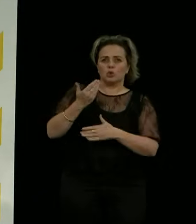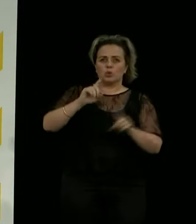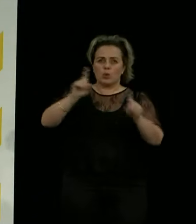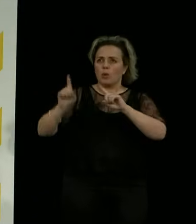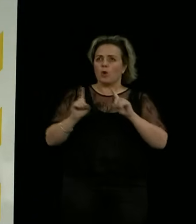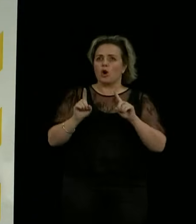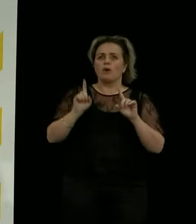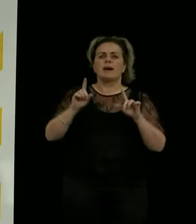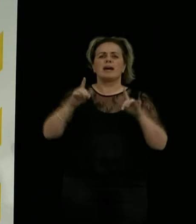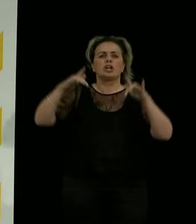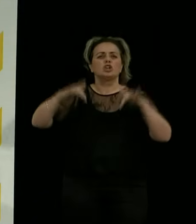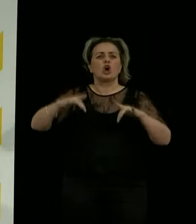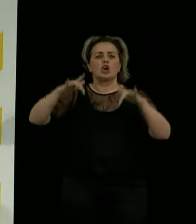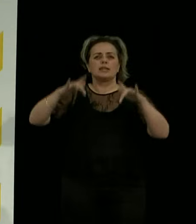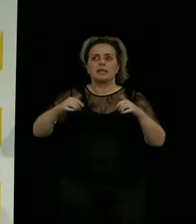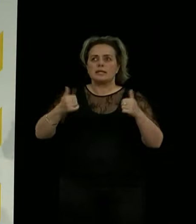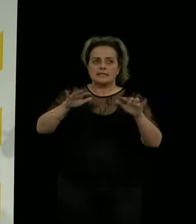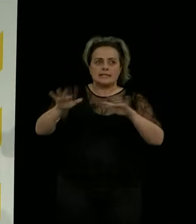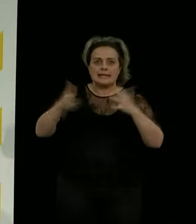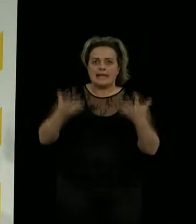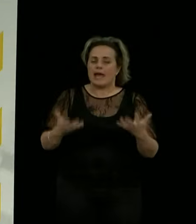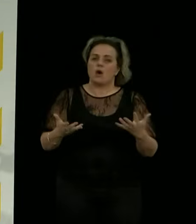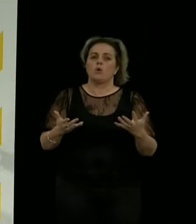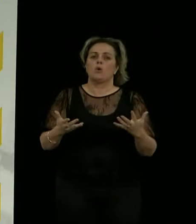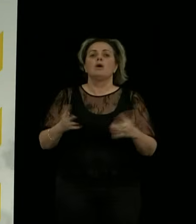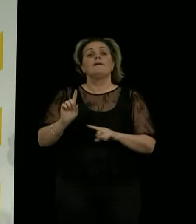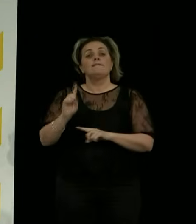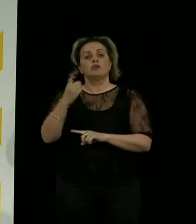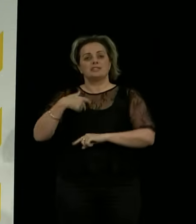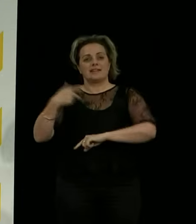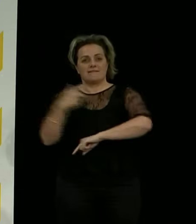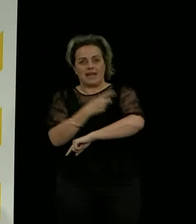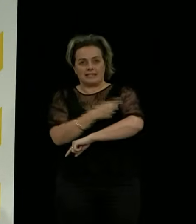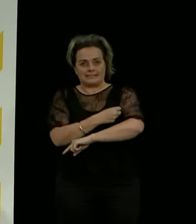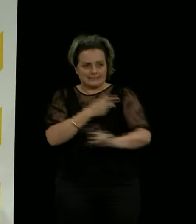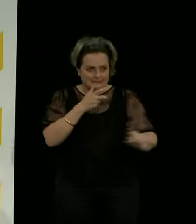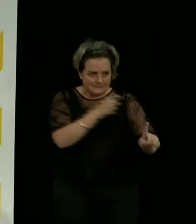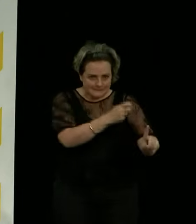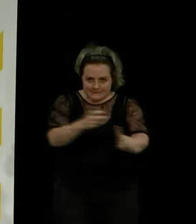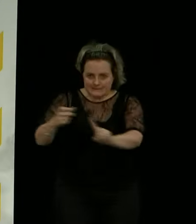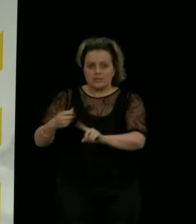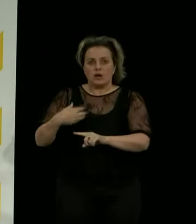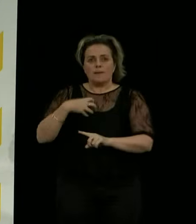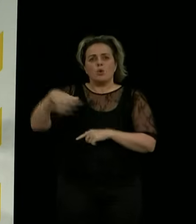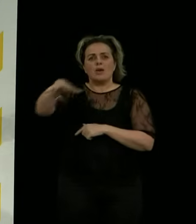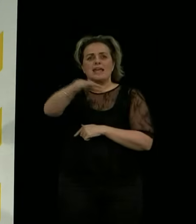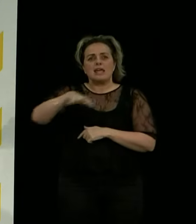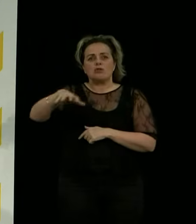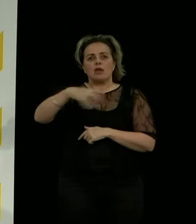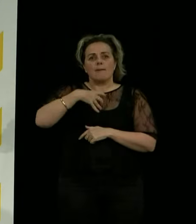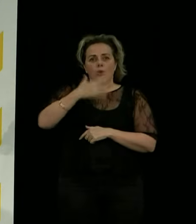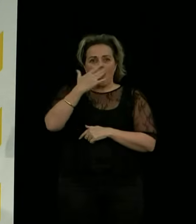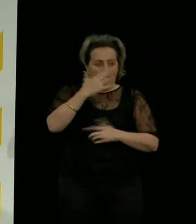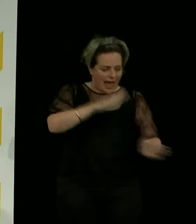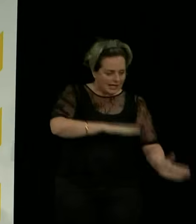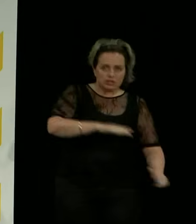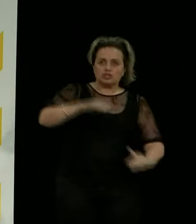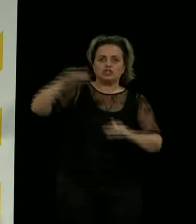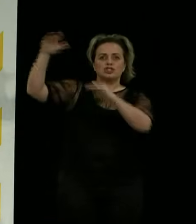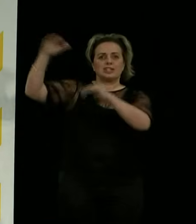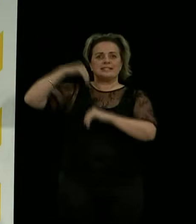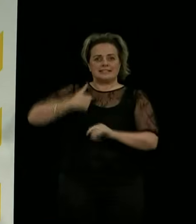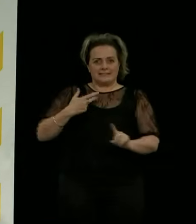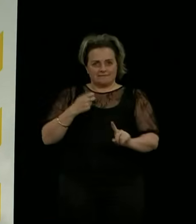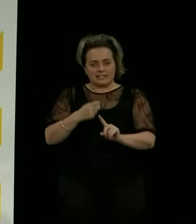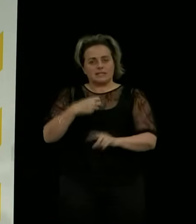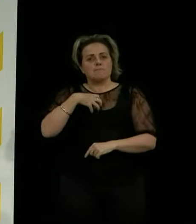yet. We need more people fully vaccinated across more suburbs and more age groups. As we